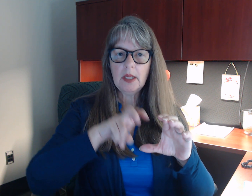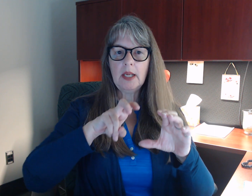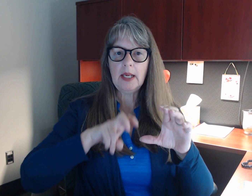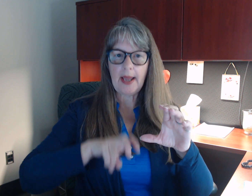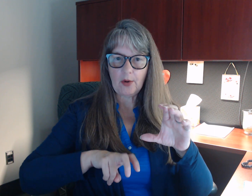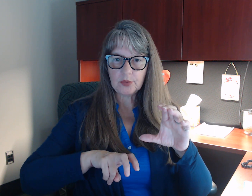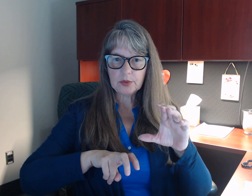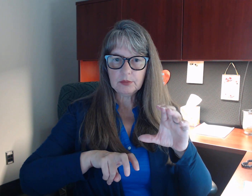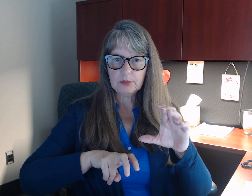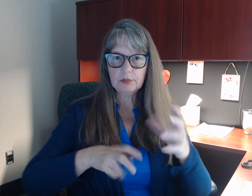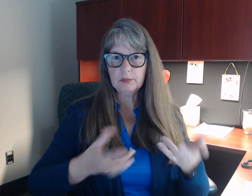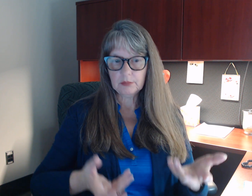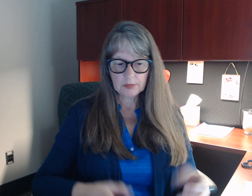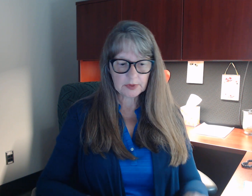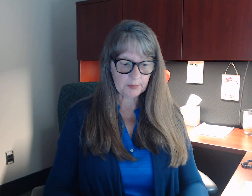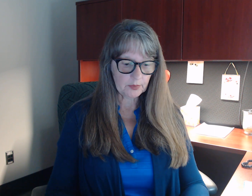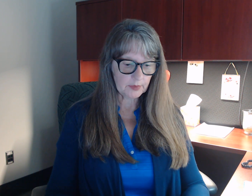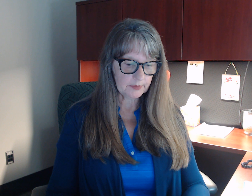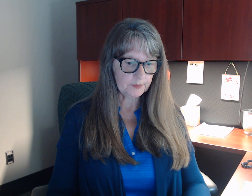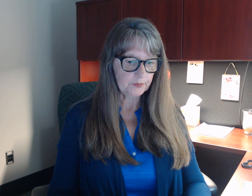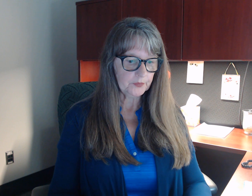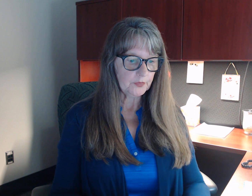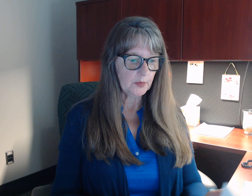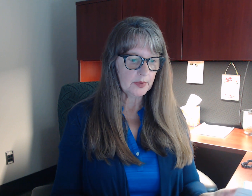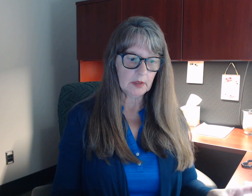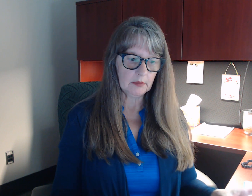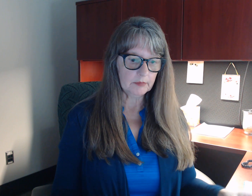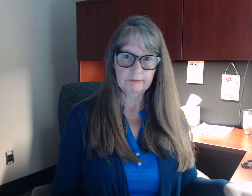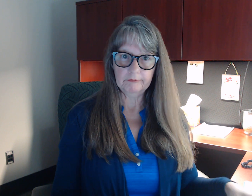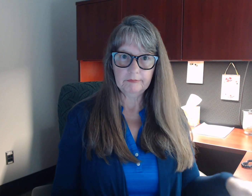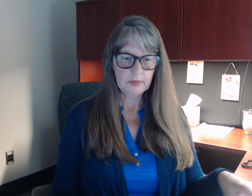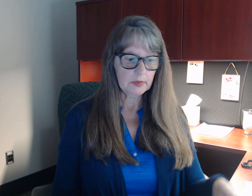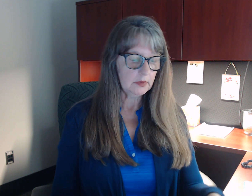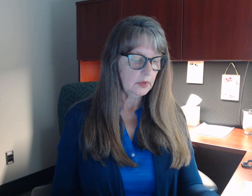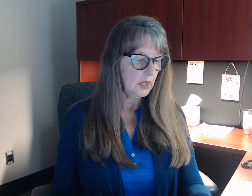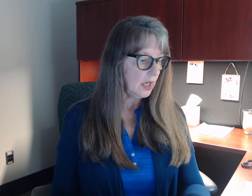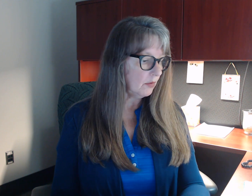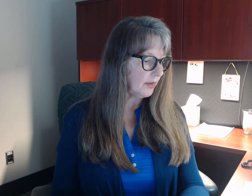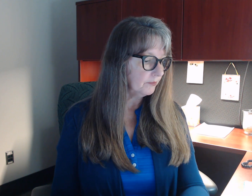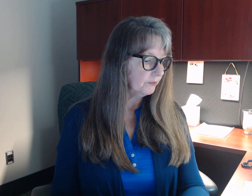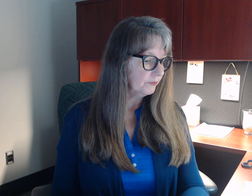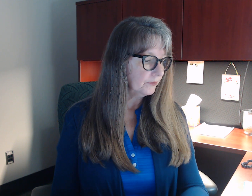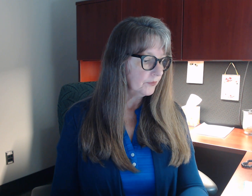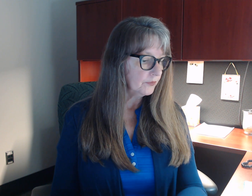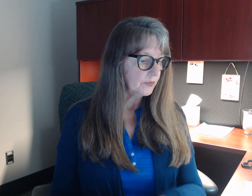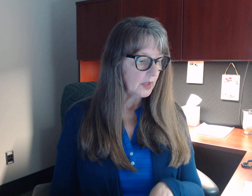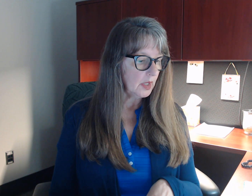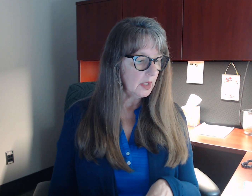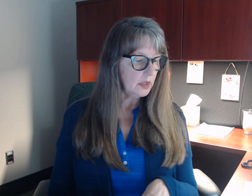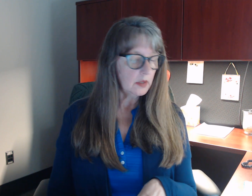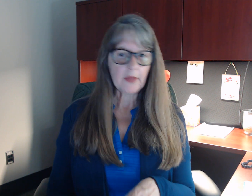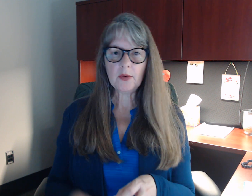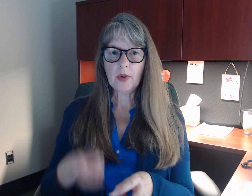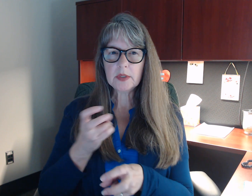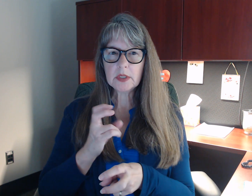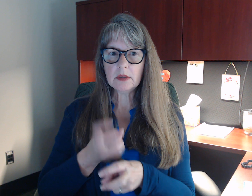get out. Simple, right? You would think. Okay. I think we already did